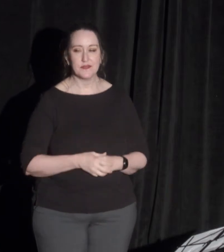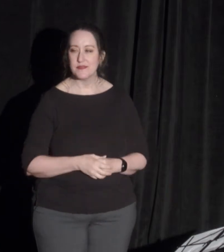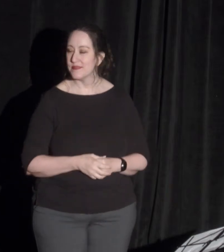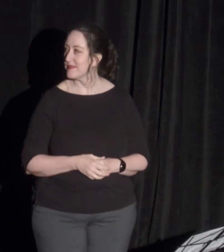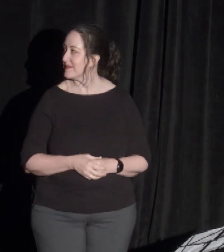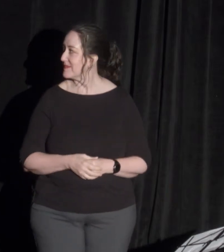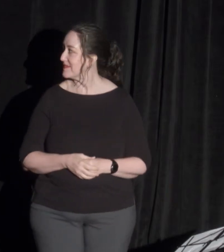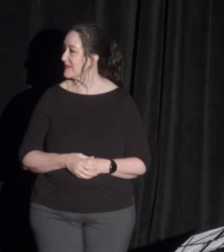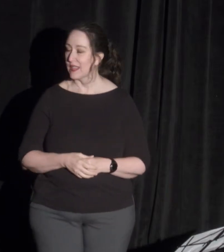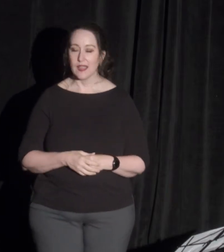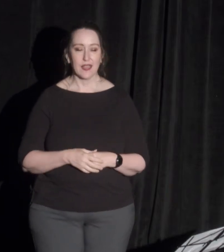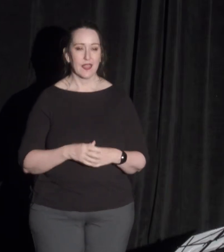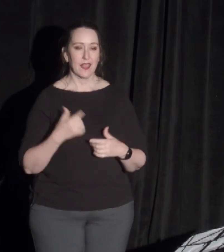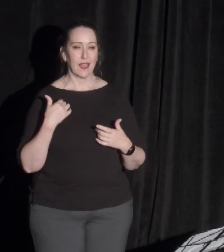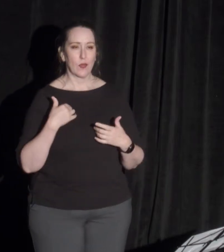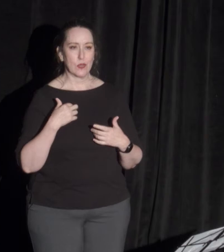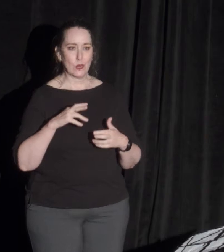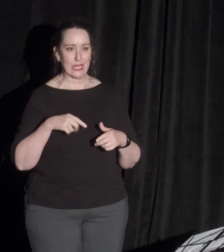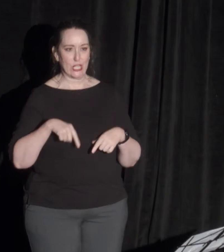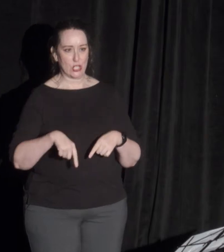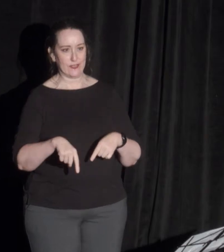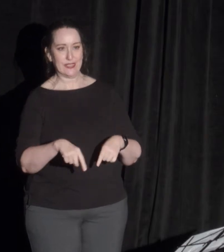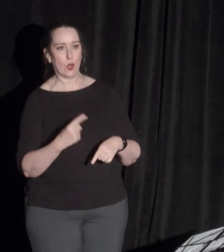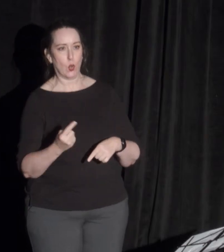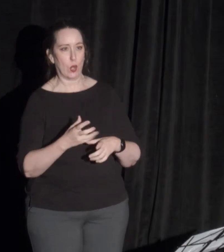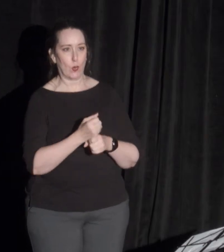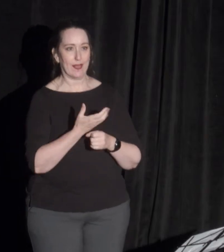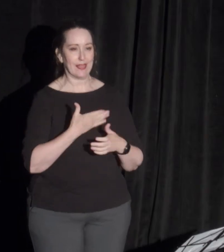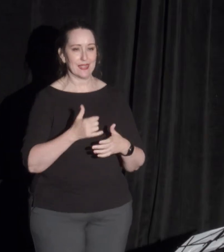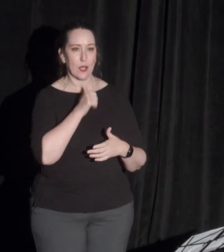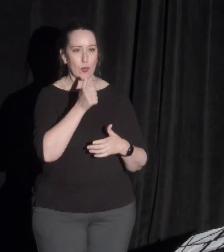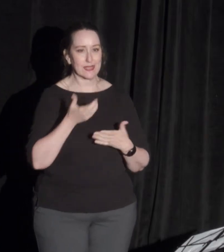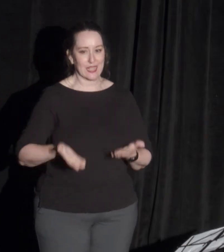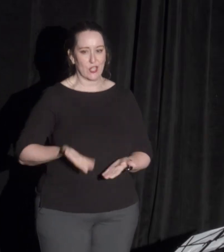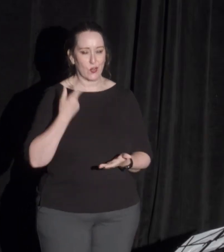I have to admit, I was getting really nervous that I could only win things that I wasn't present for.